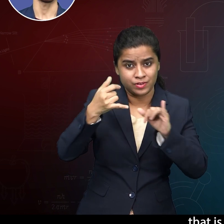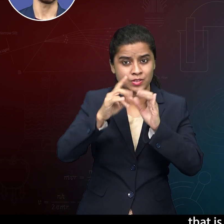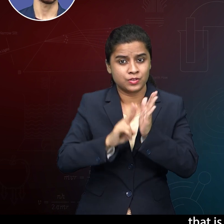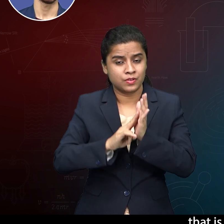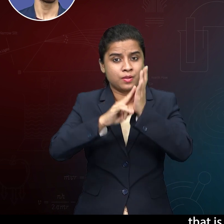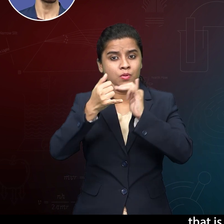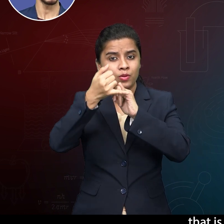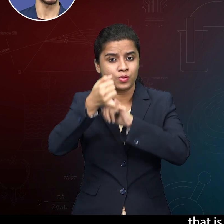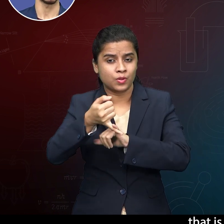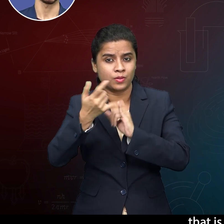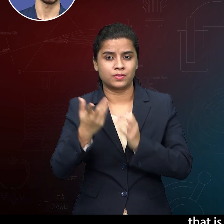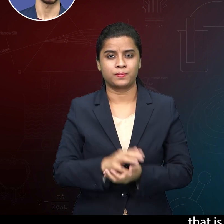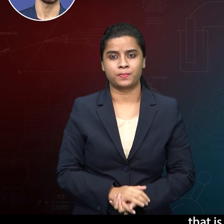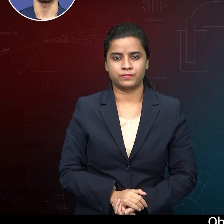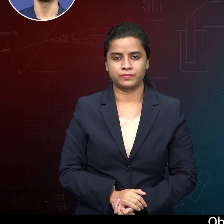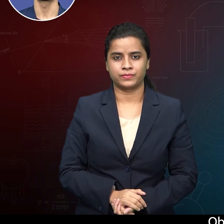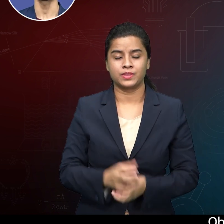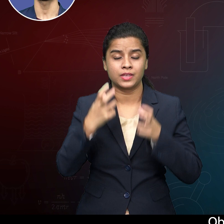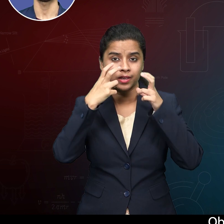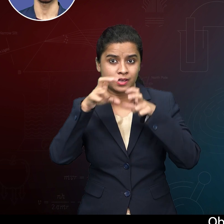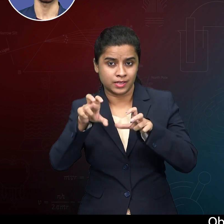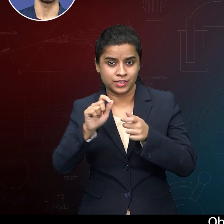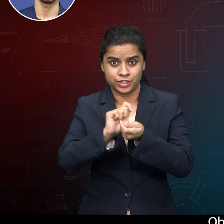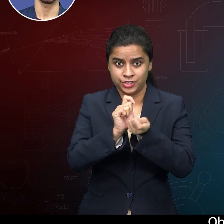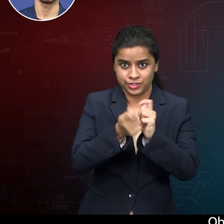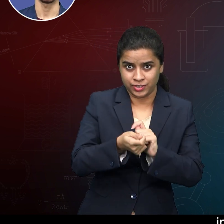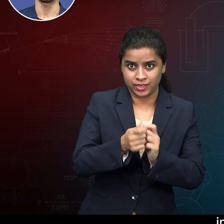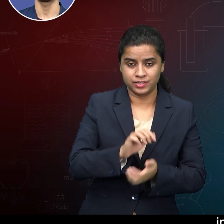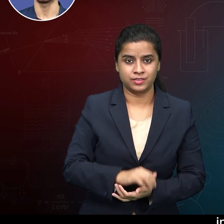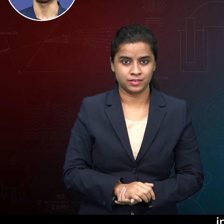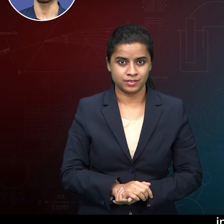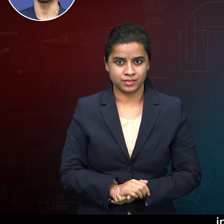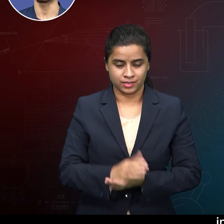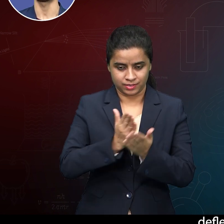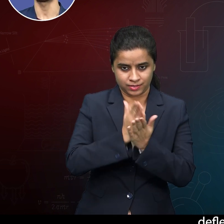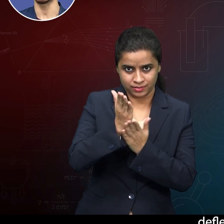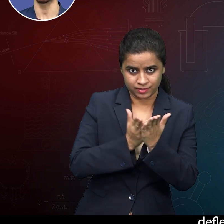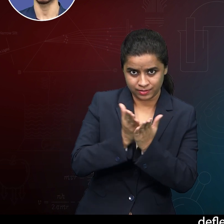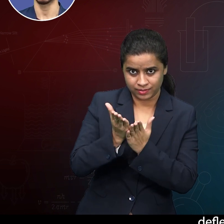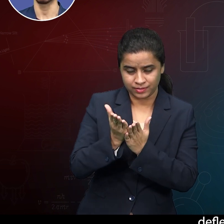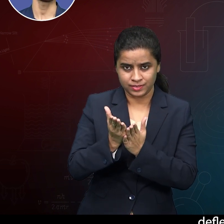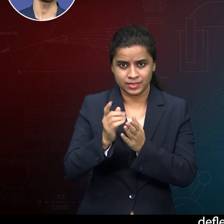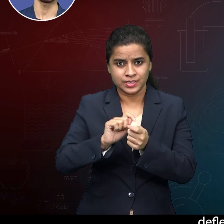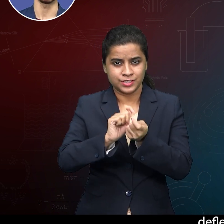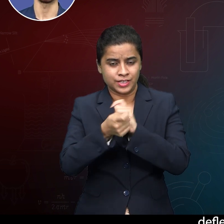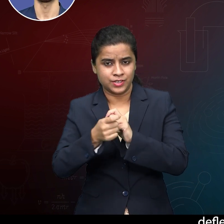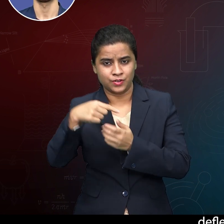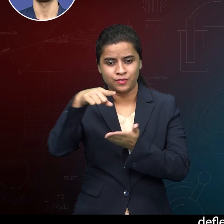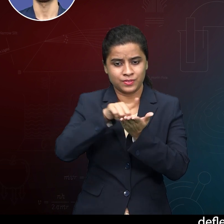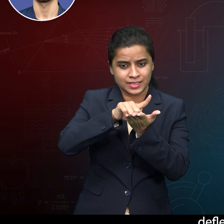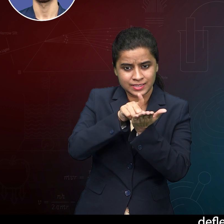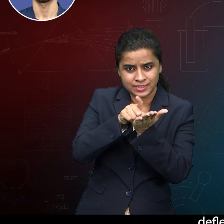from south to north. Observe the change in the direction of deflection of the needle.